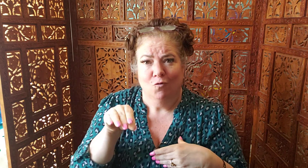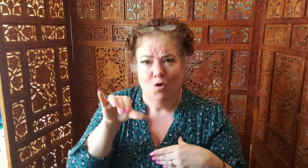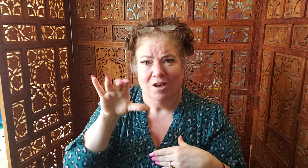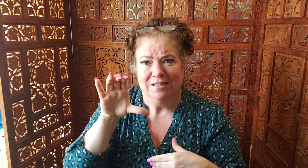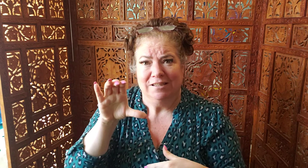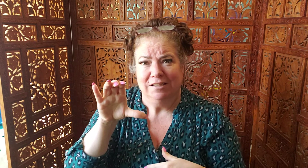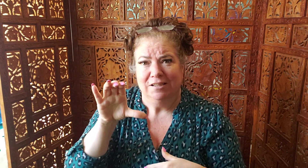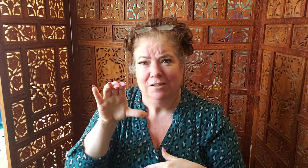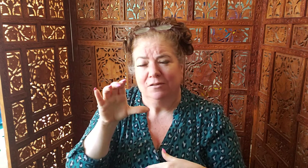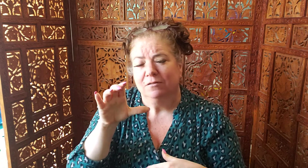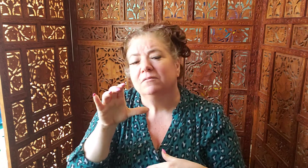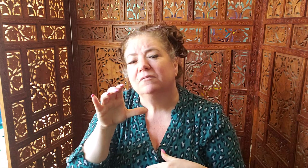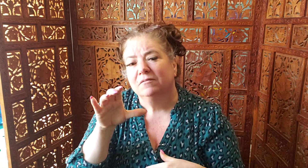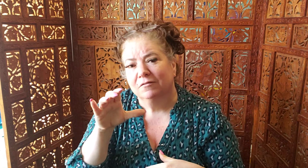a